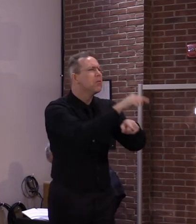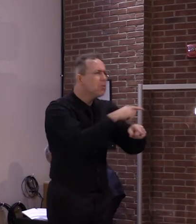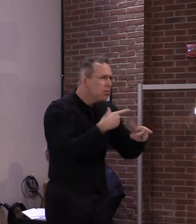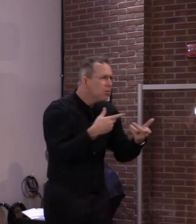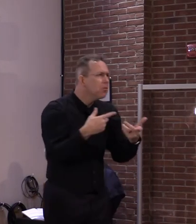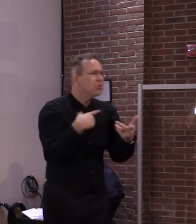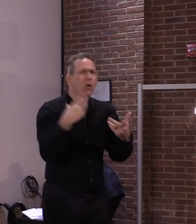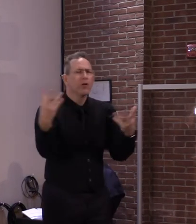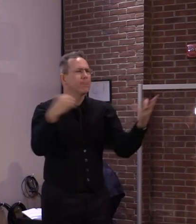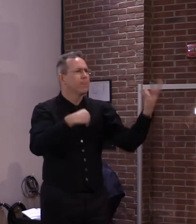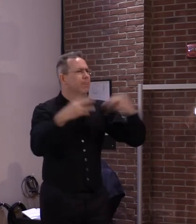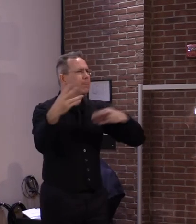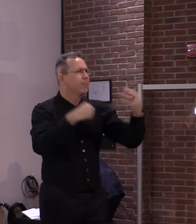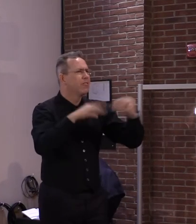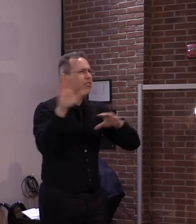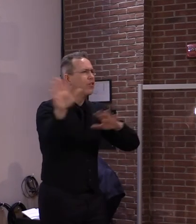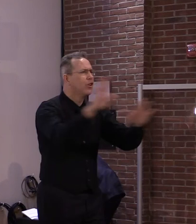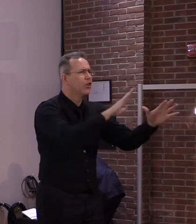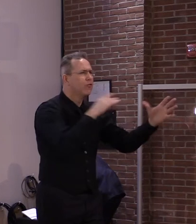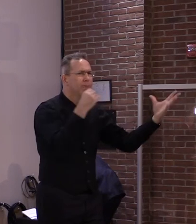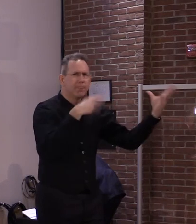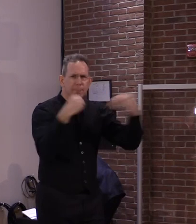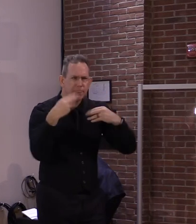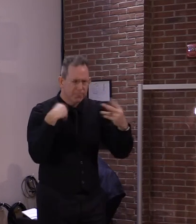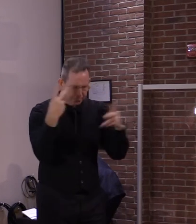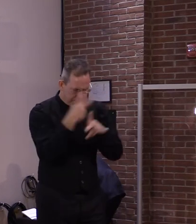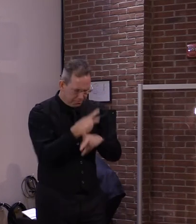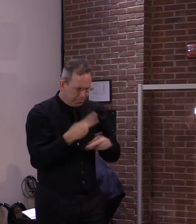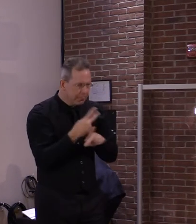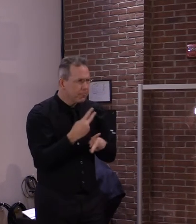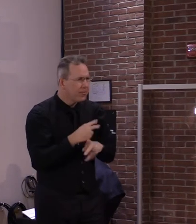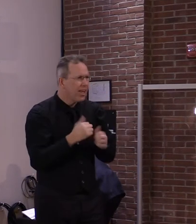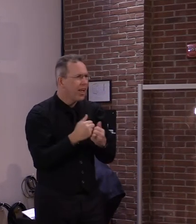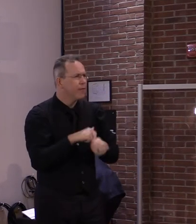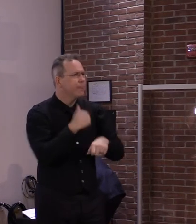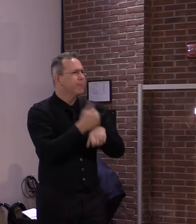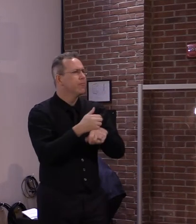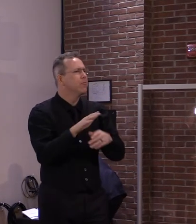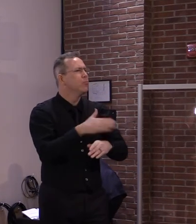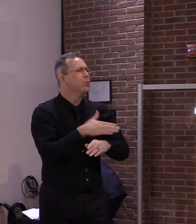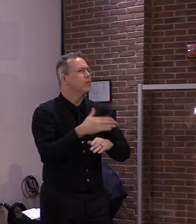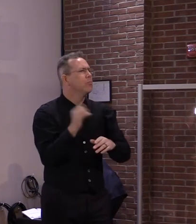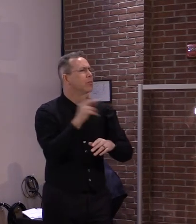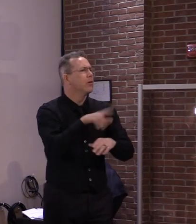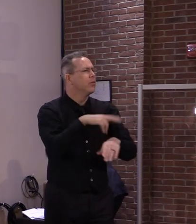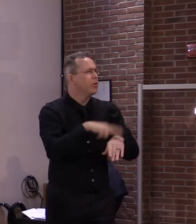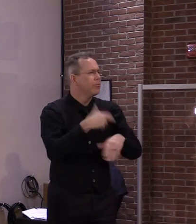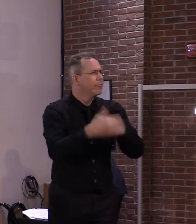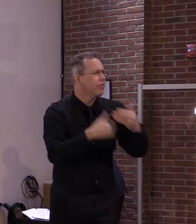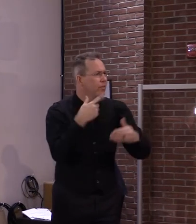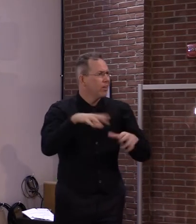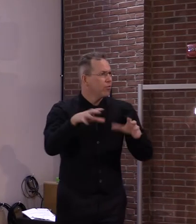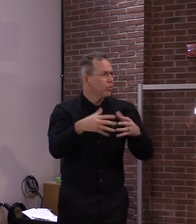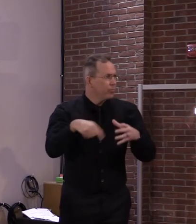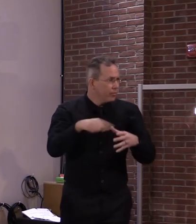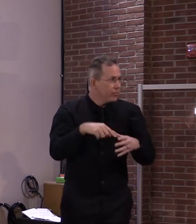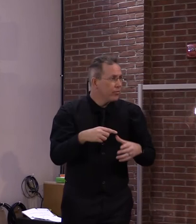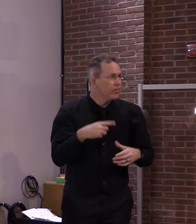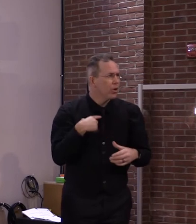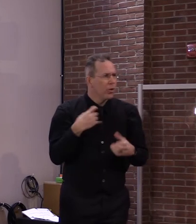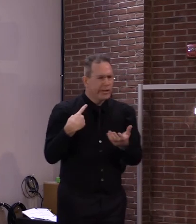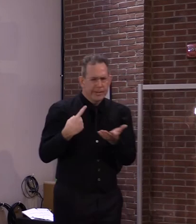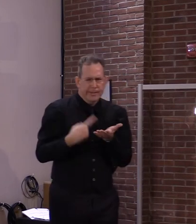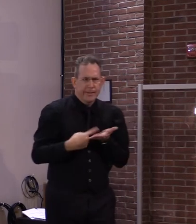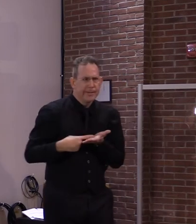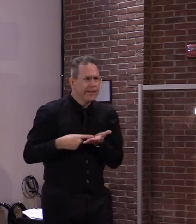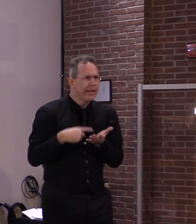goal is to just really sort of understand what what would model guidance look like and then we'll take that um internally and see if we can map that out